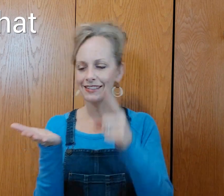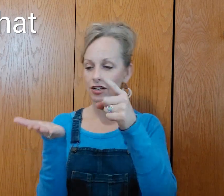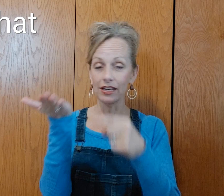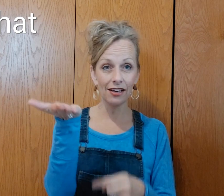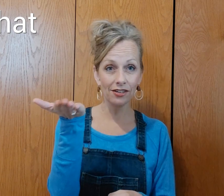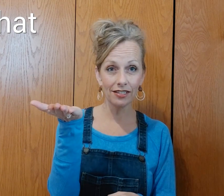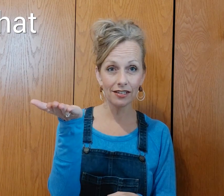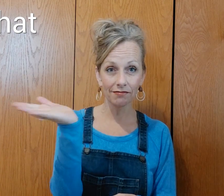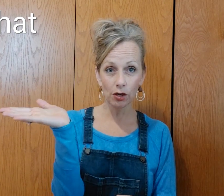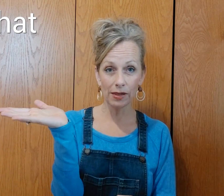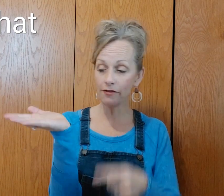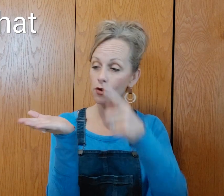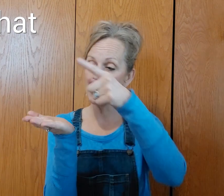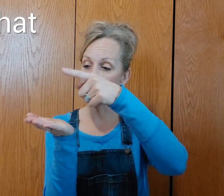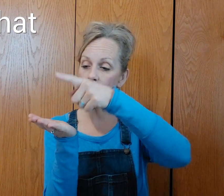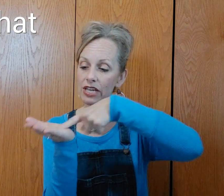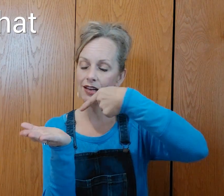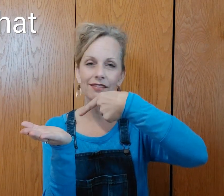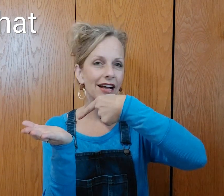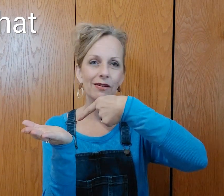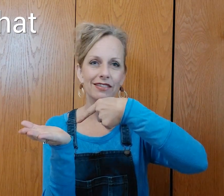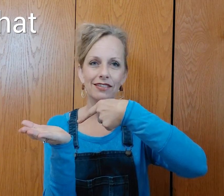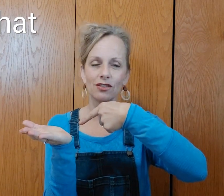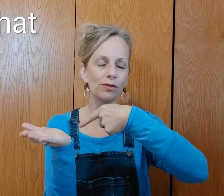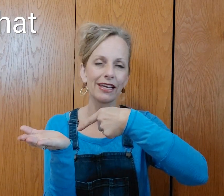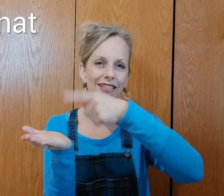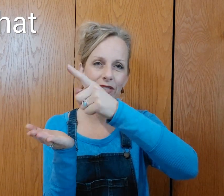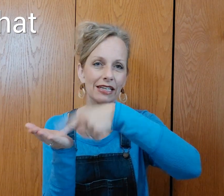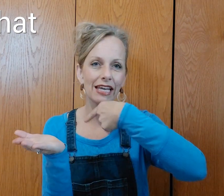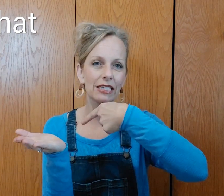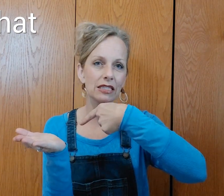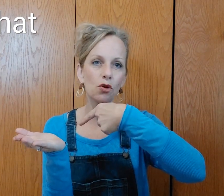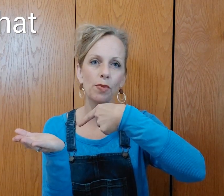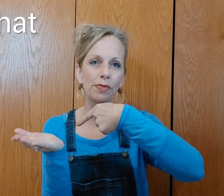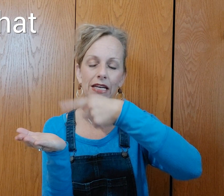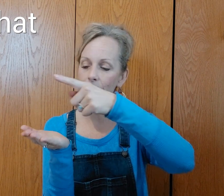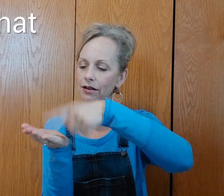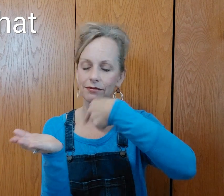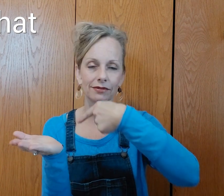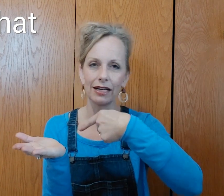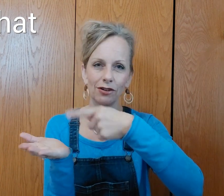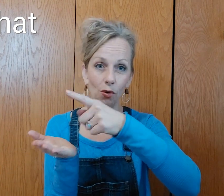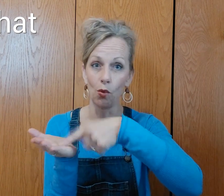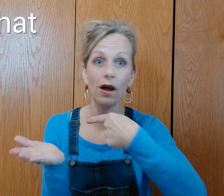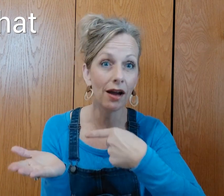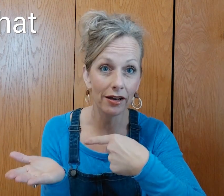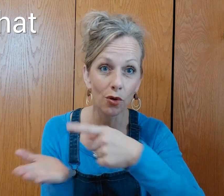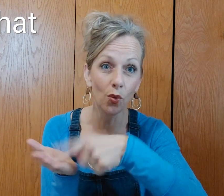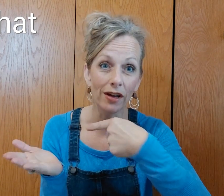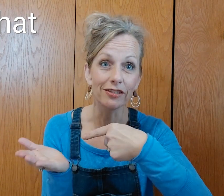answer? Here's your platform hand, and I always told my kids it was like taking a scoop of peanut butter. I don't know why or what